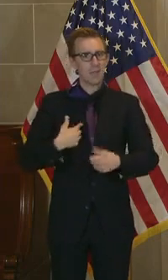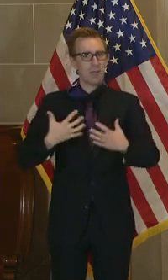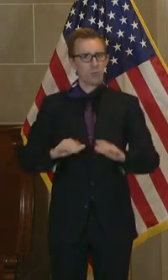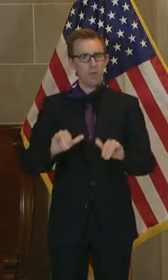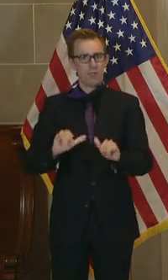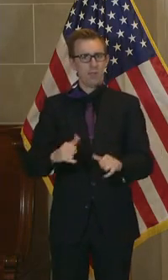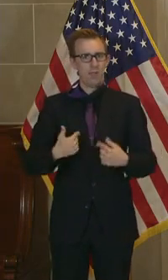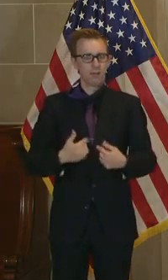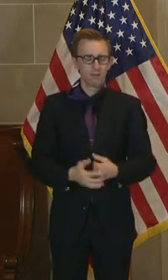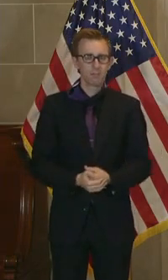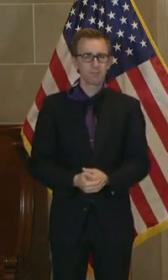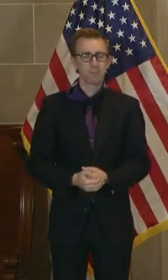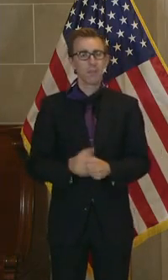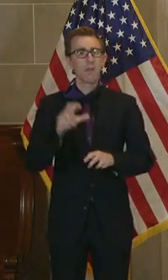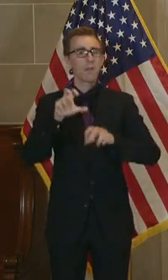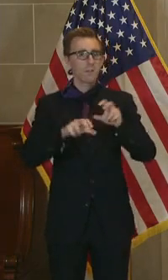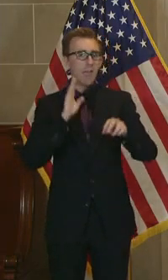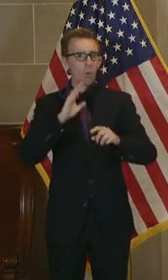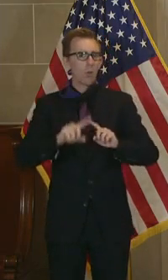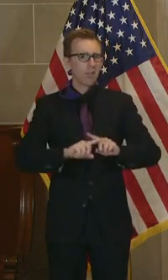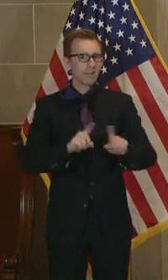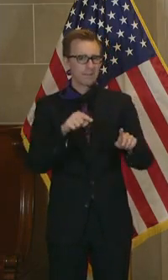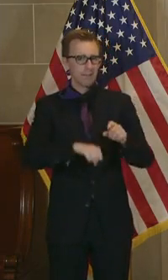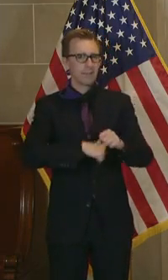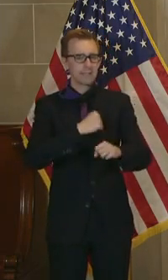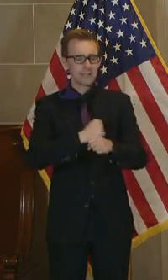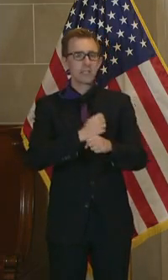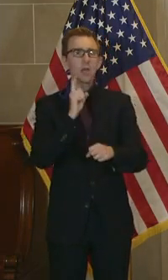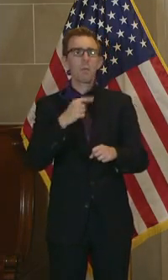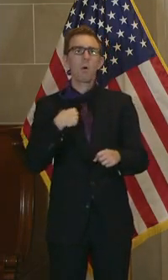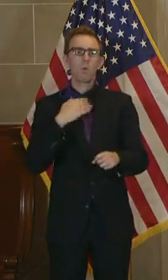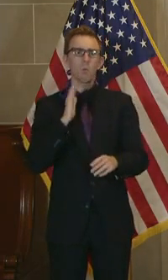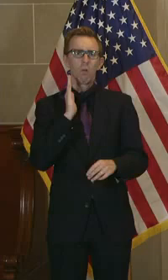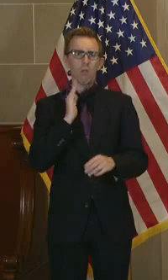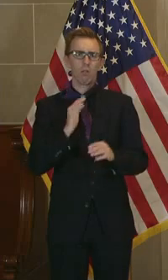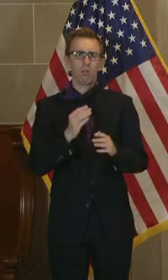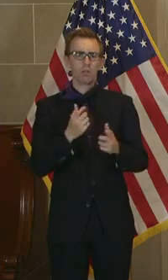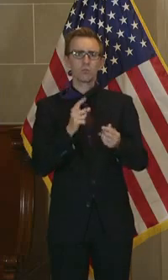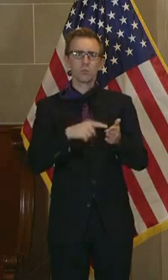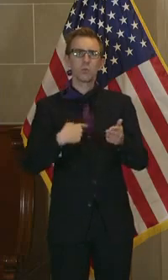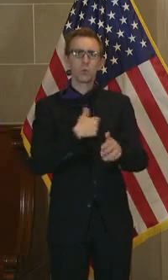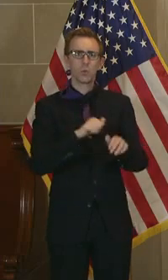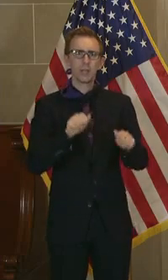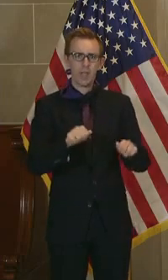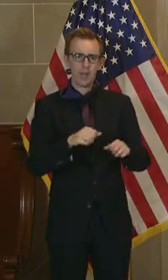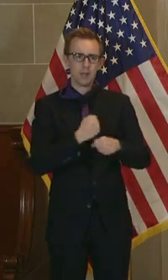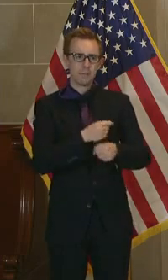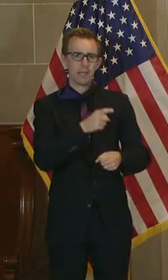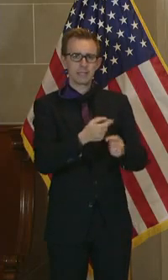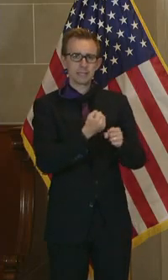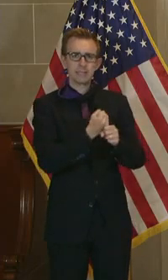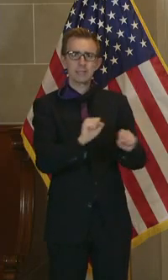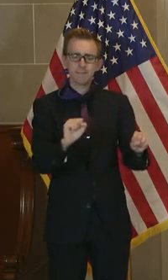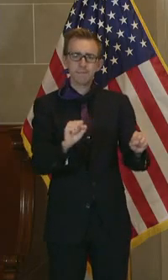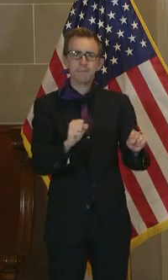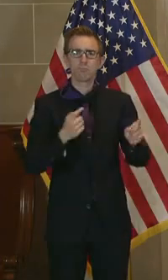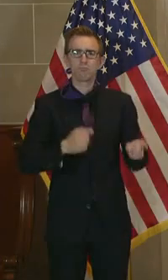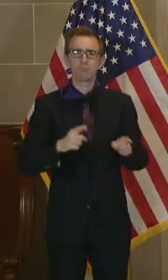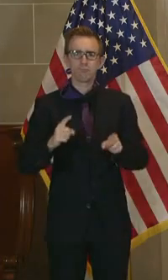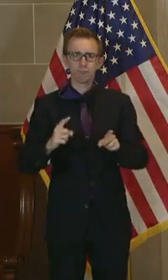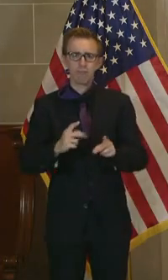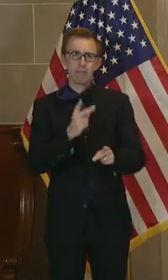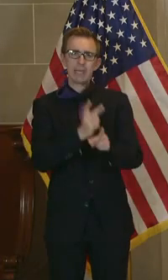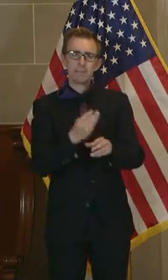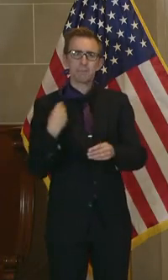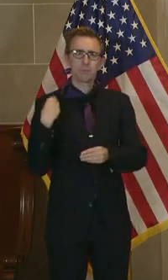The fair will look different this year, but we're going to do everything we can to safely make it happen and keep the